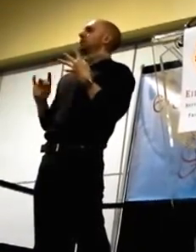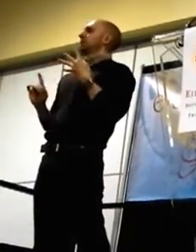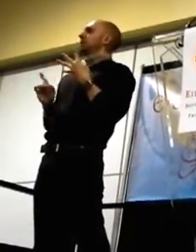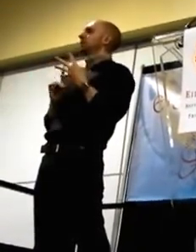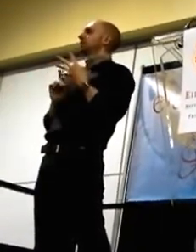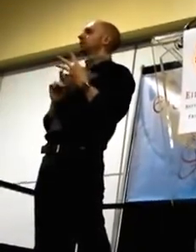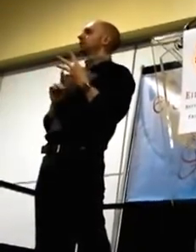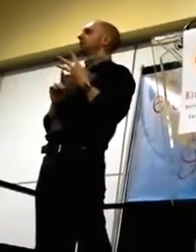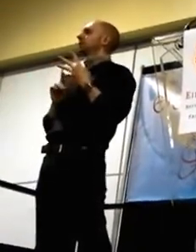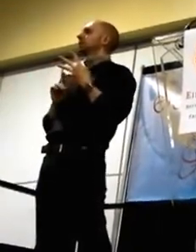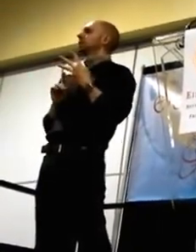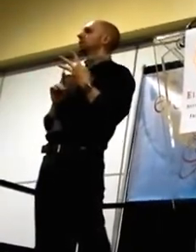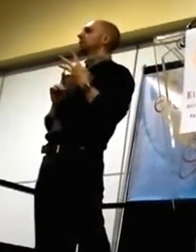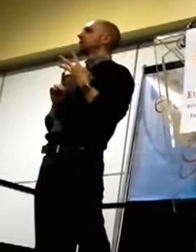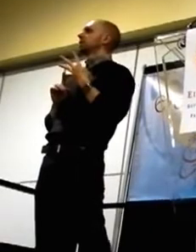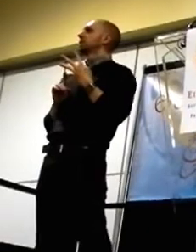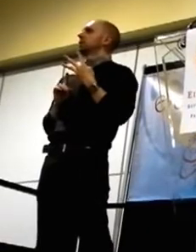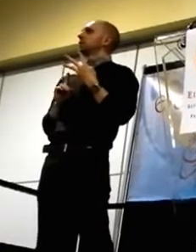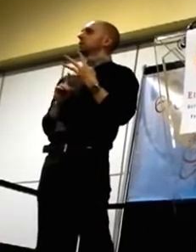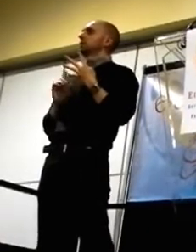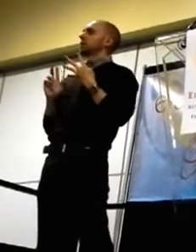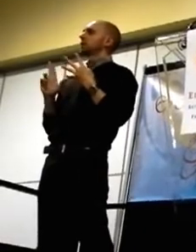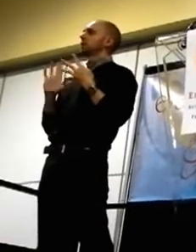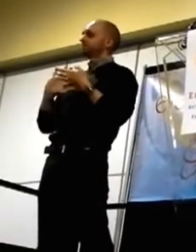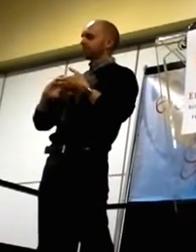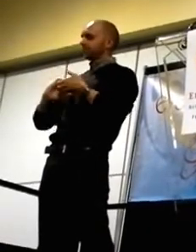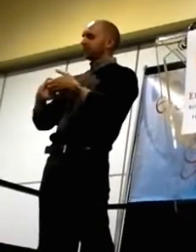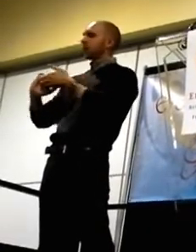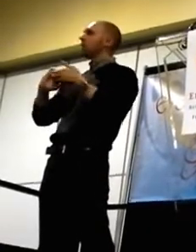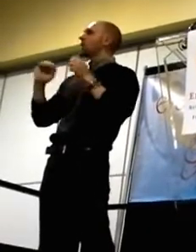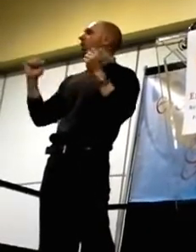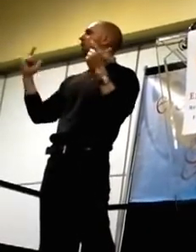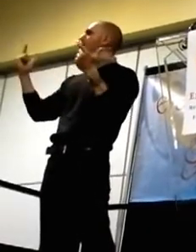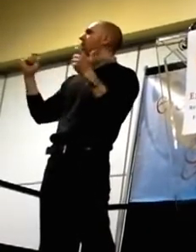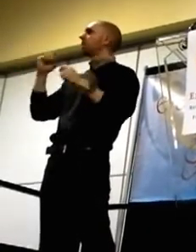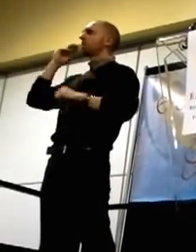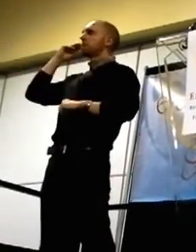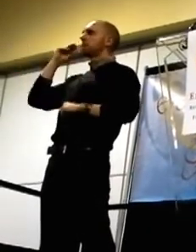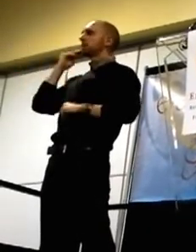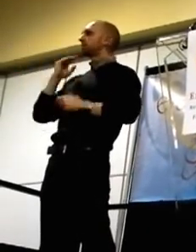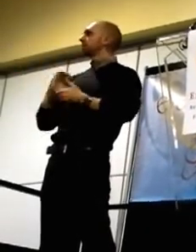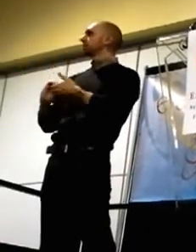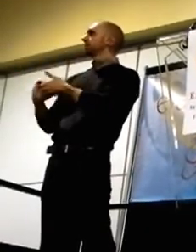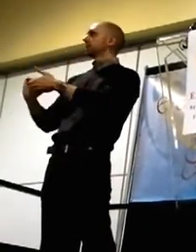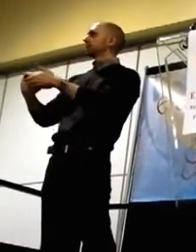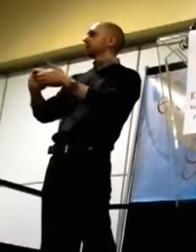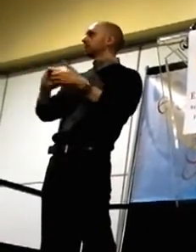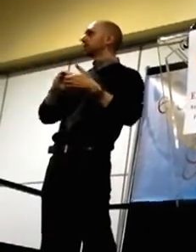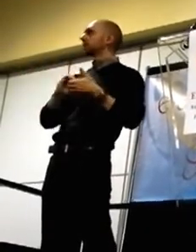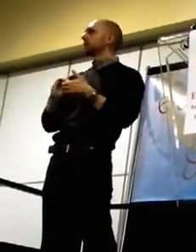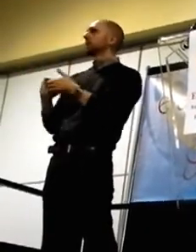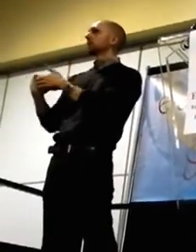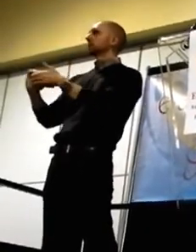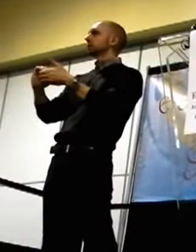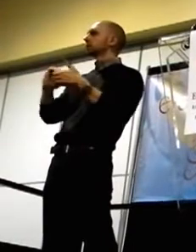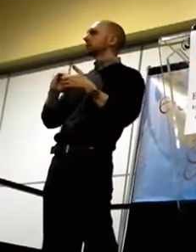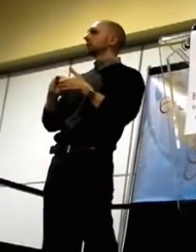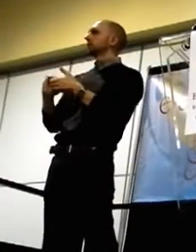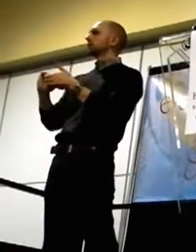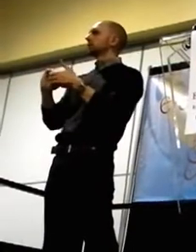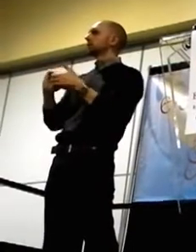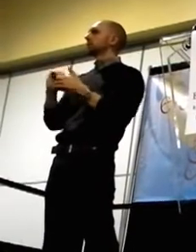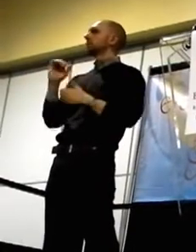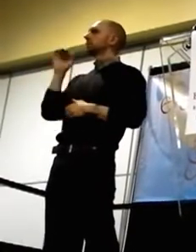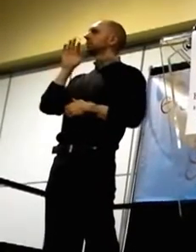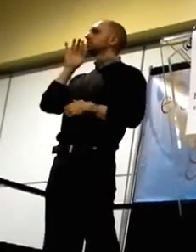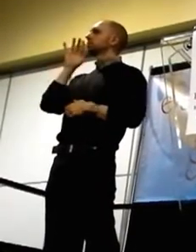have to be careful about this. Rasulullah sallallahu alayhi wa sallam says, As-shaytan gave